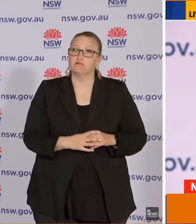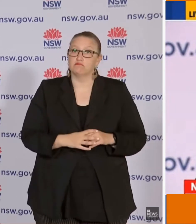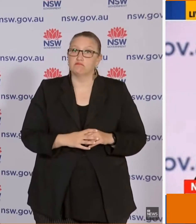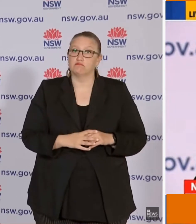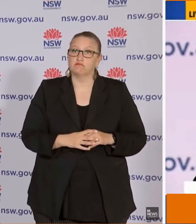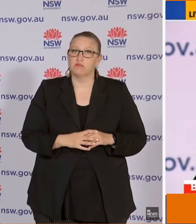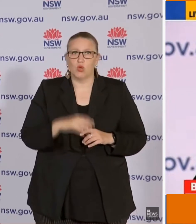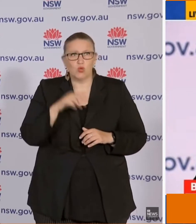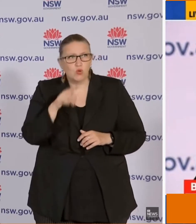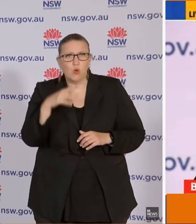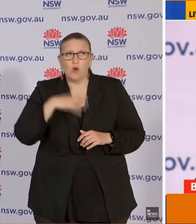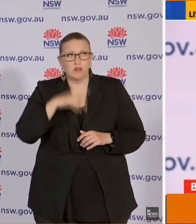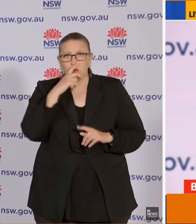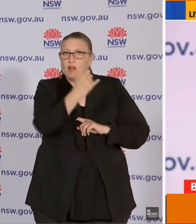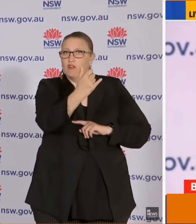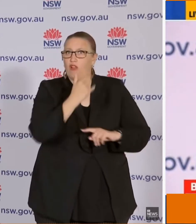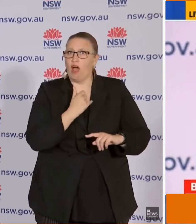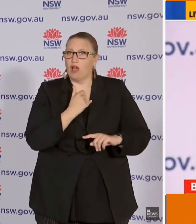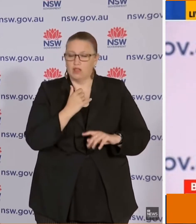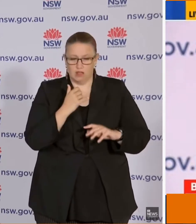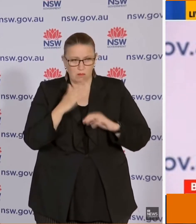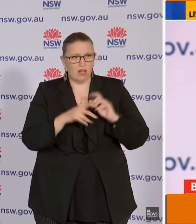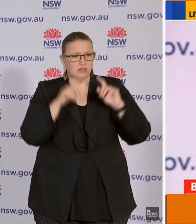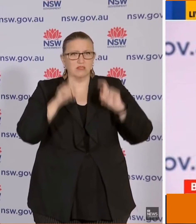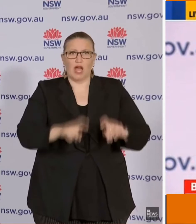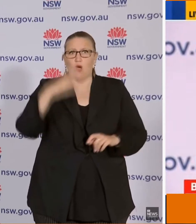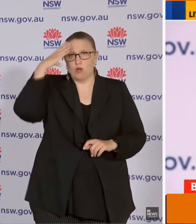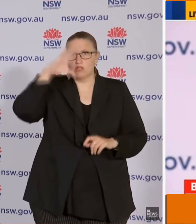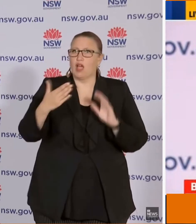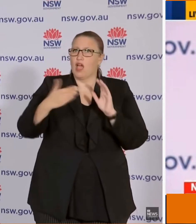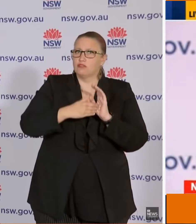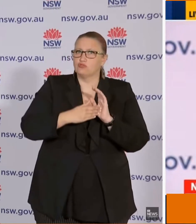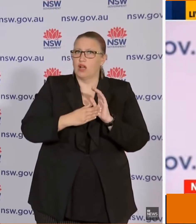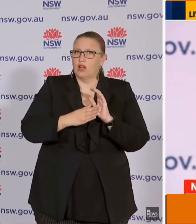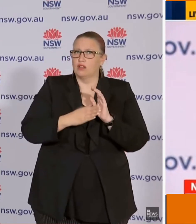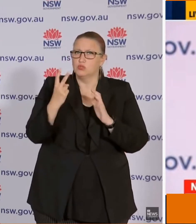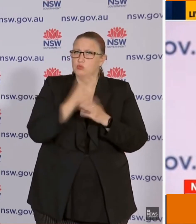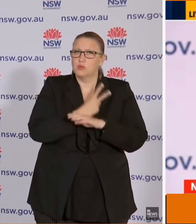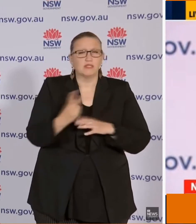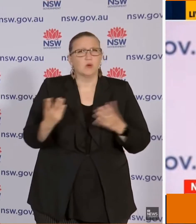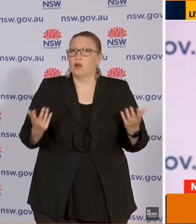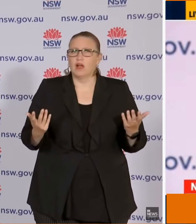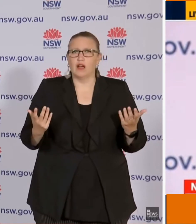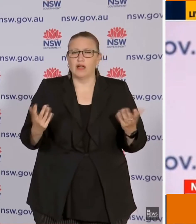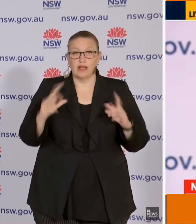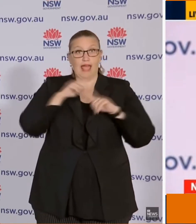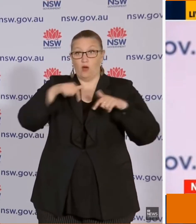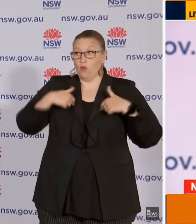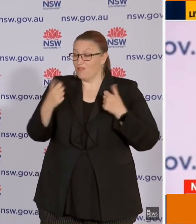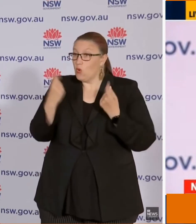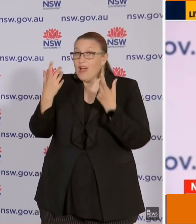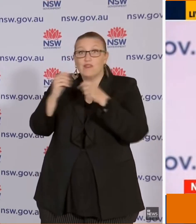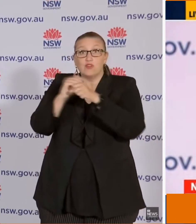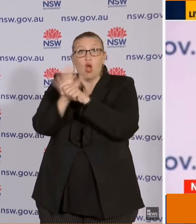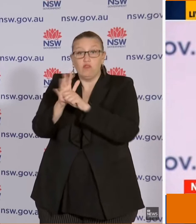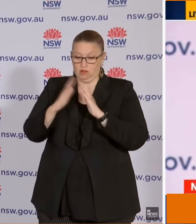in quarantine? Can we look after them at home as we do now, all the COVID cases? So there are lots of positive things to look forward to, and that